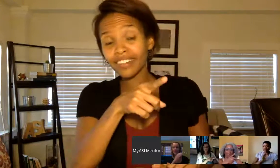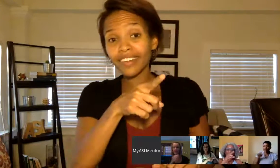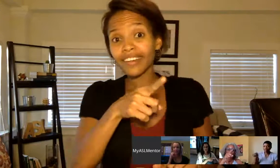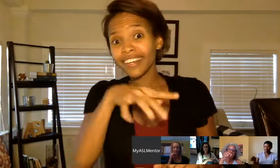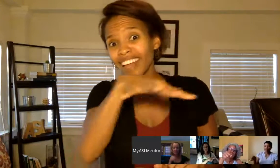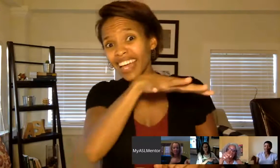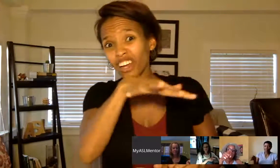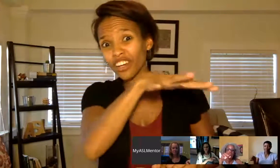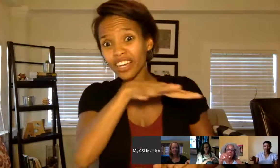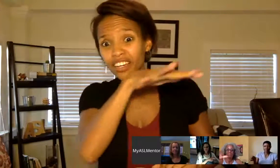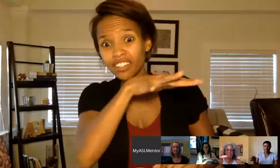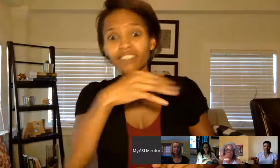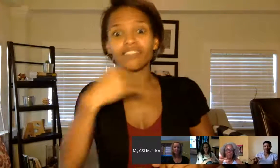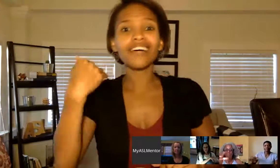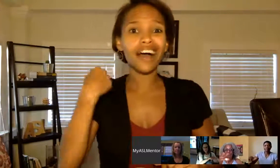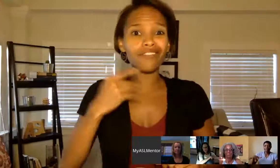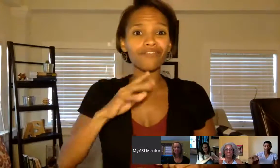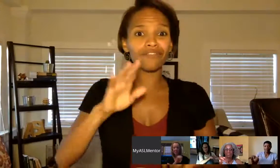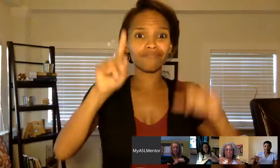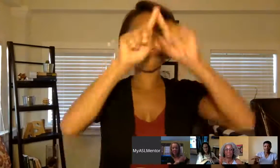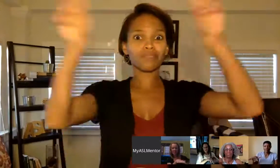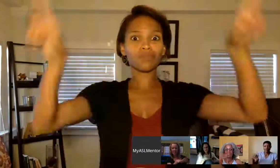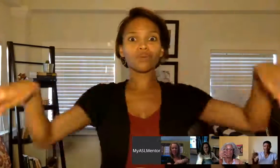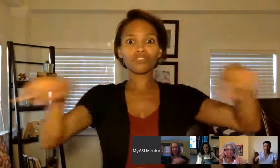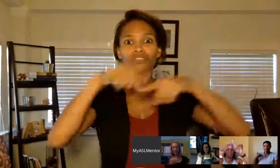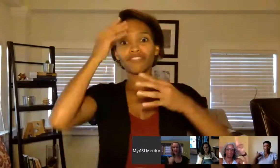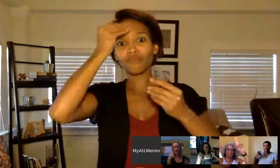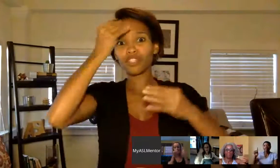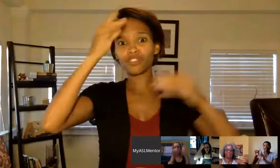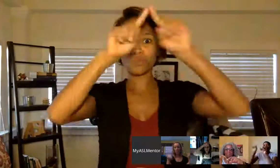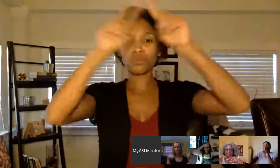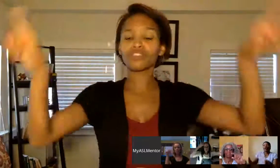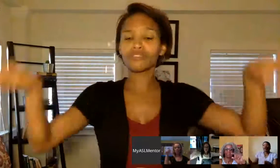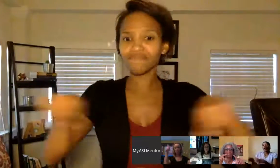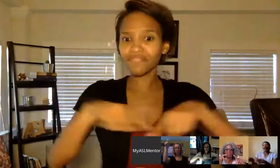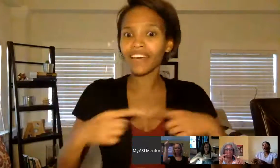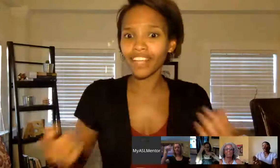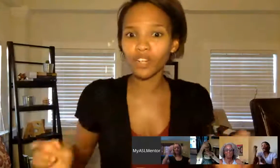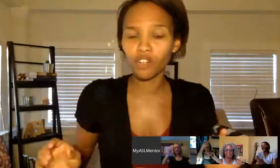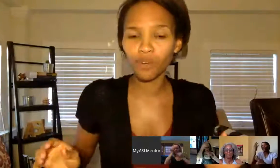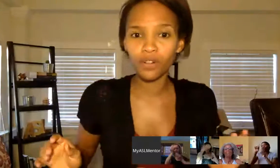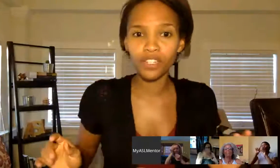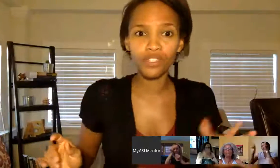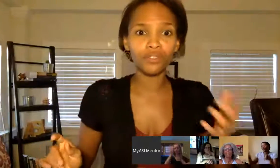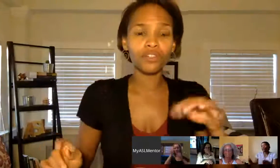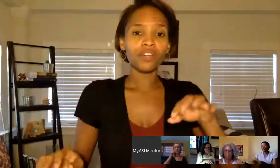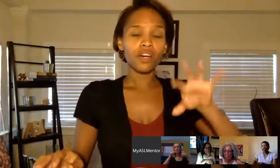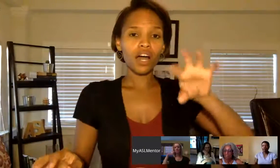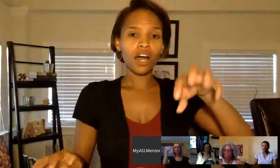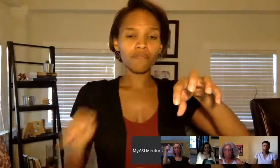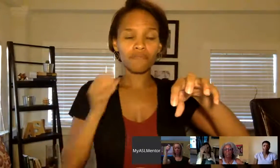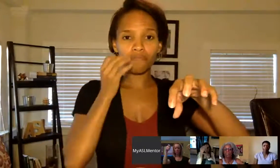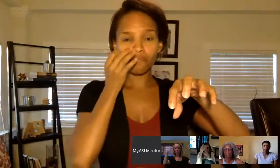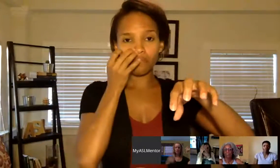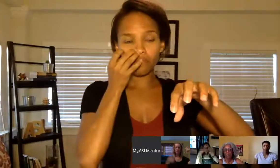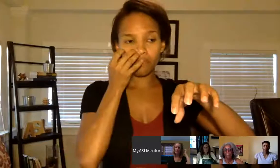cafeteria in that area, have board, information board. Yeah, that's what I would probably do.